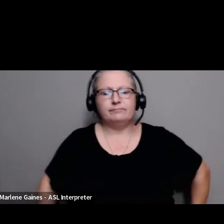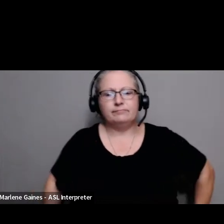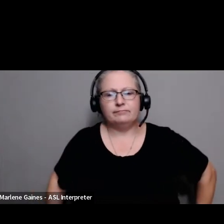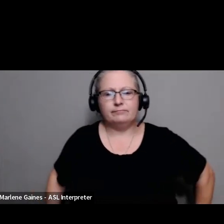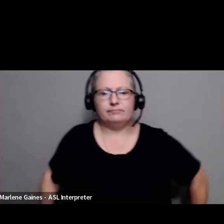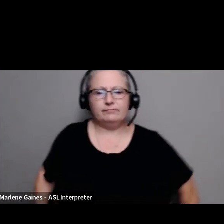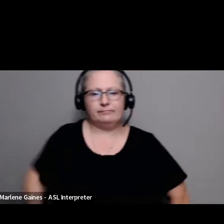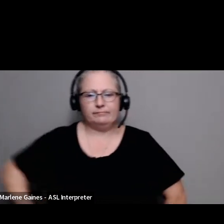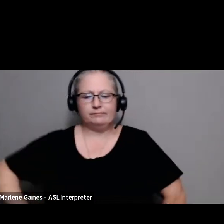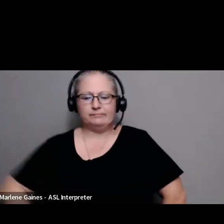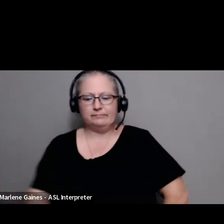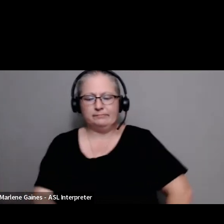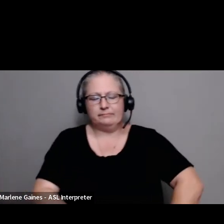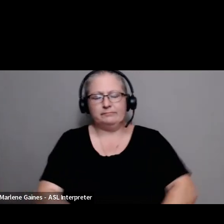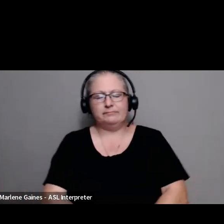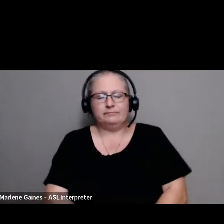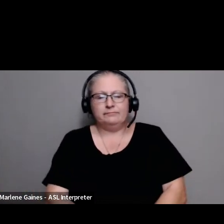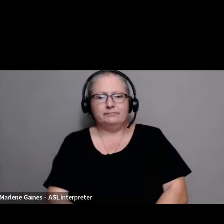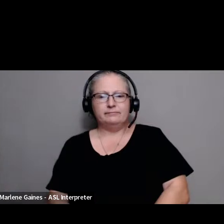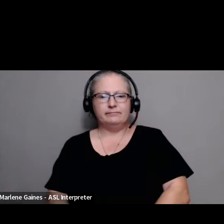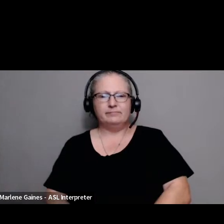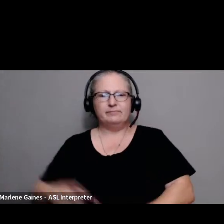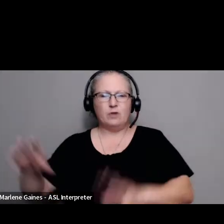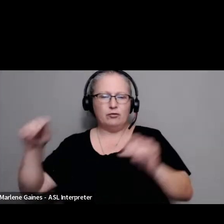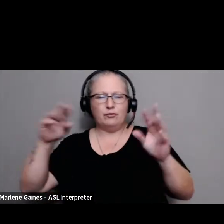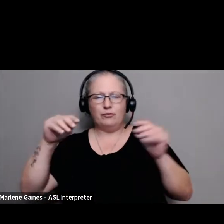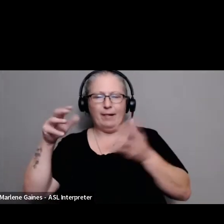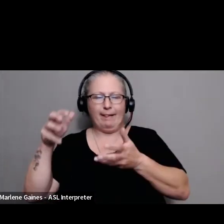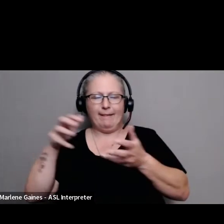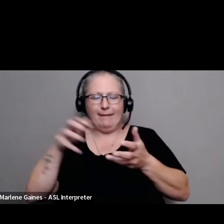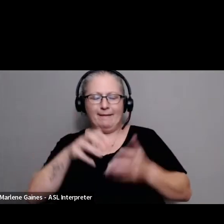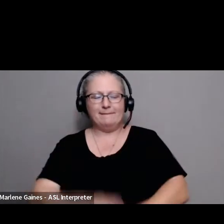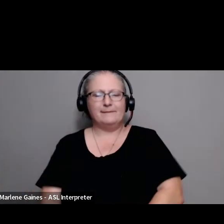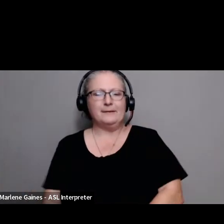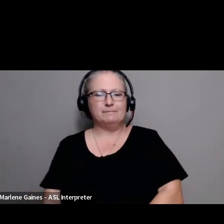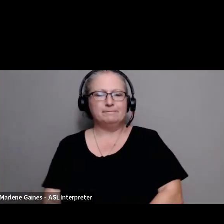We'll just do the.